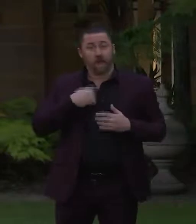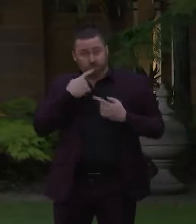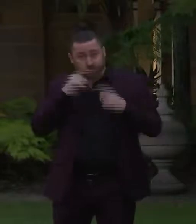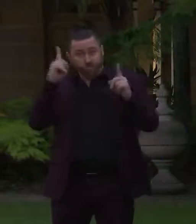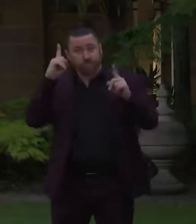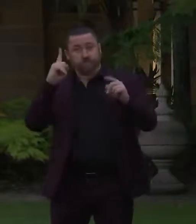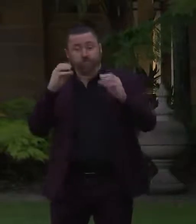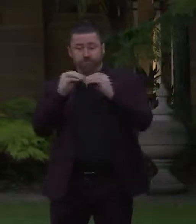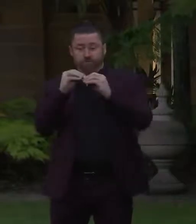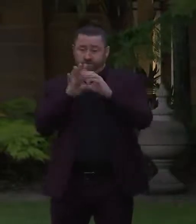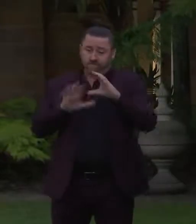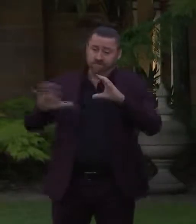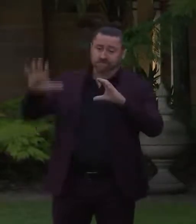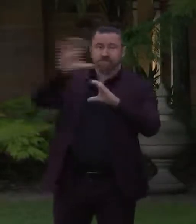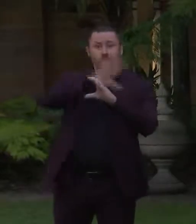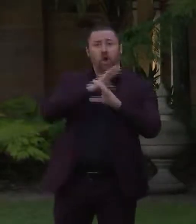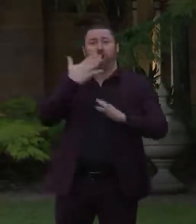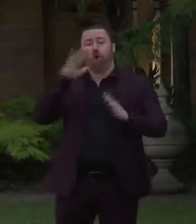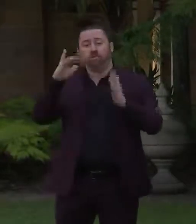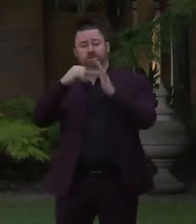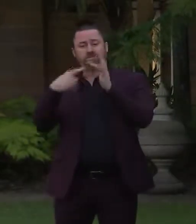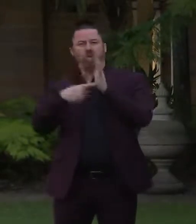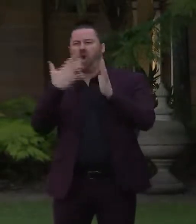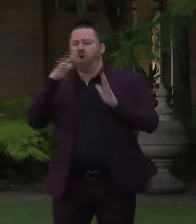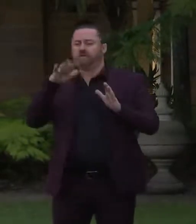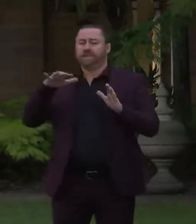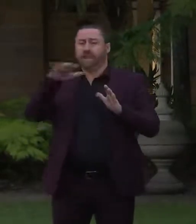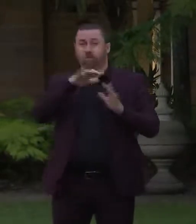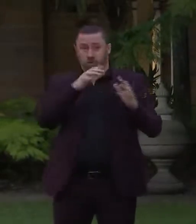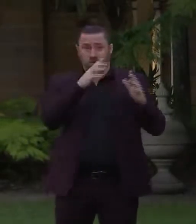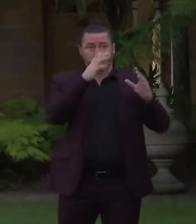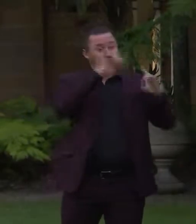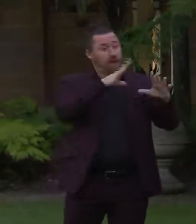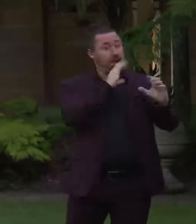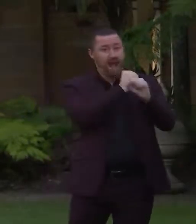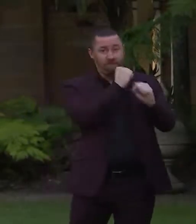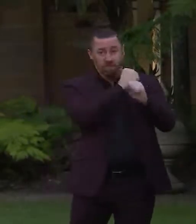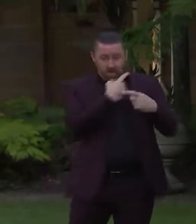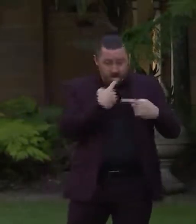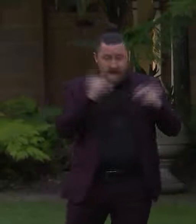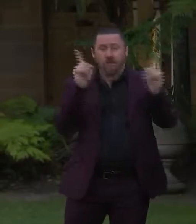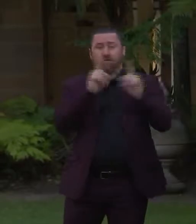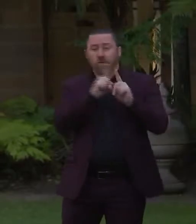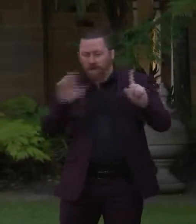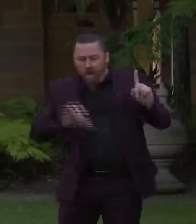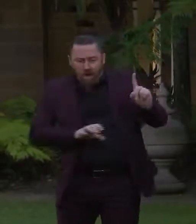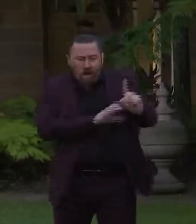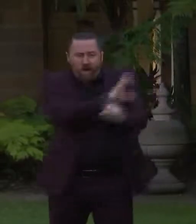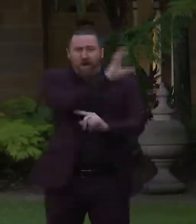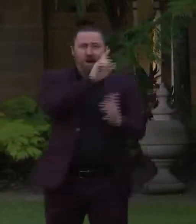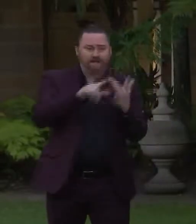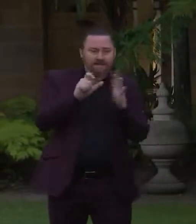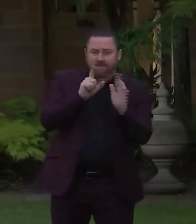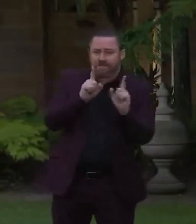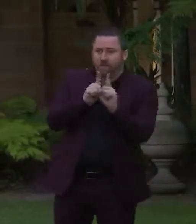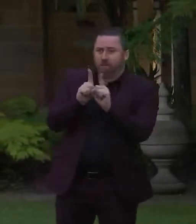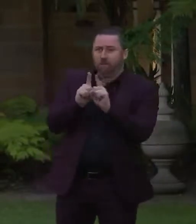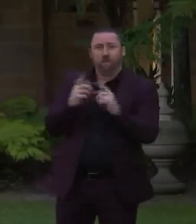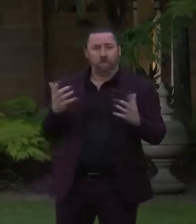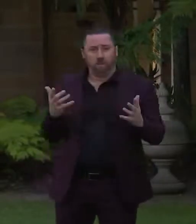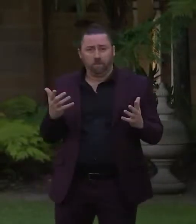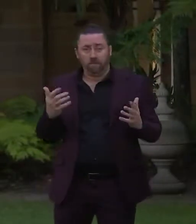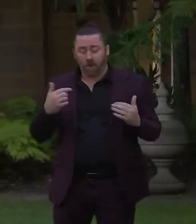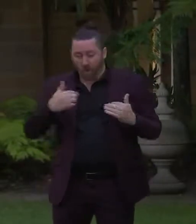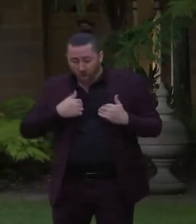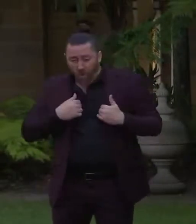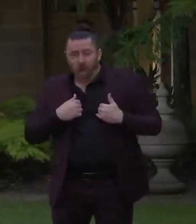a hotspot. The Commonwealth has declared Greater Brisbane a hotspot, and other states and territories have done the same. So it will not be until